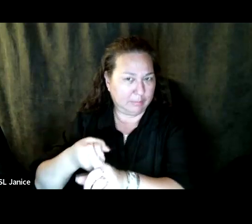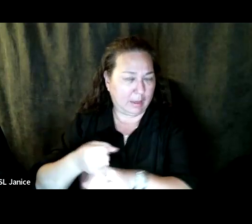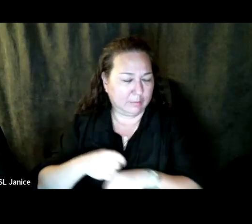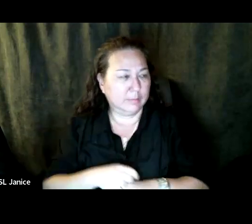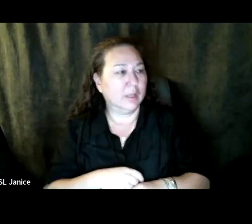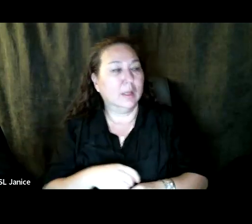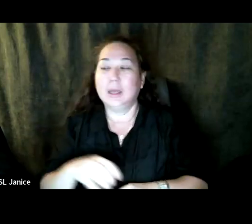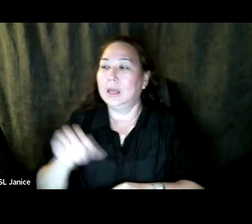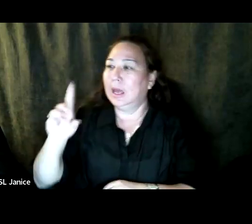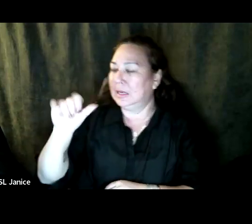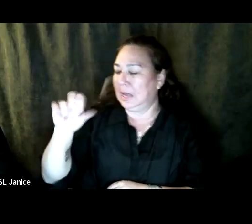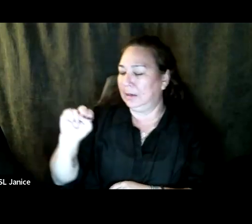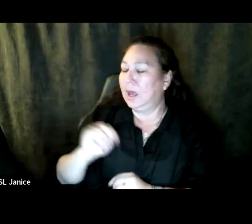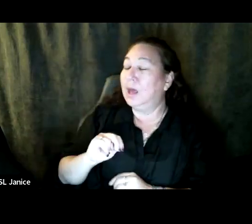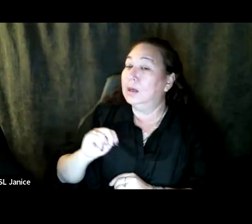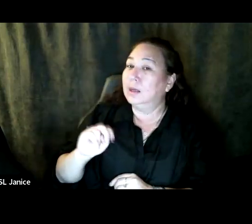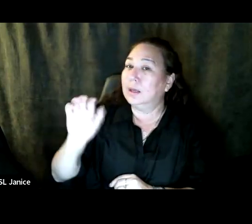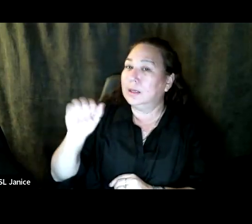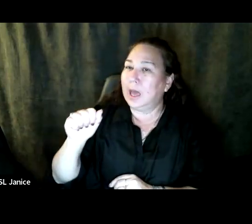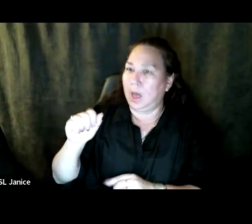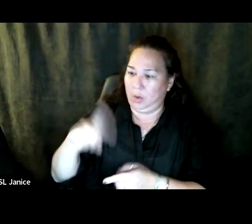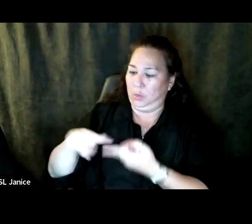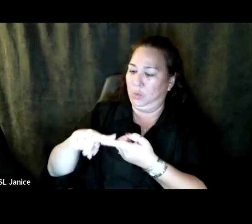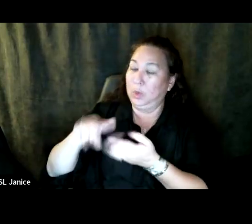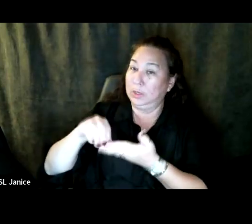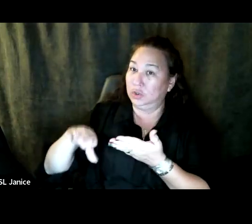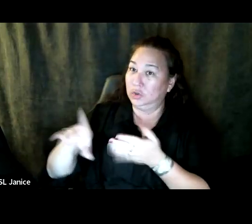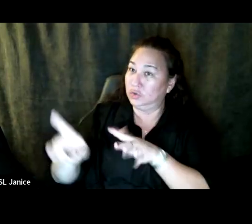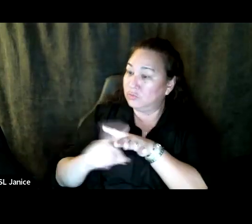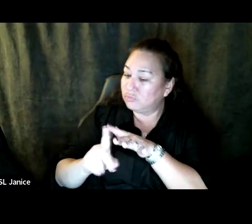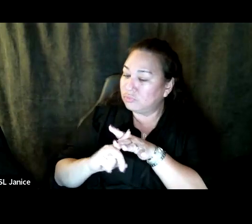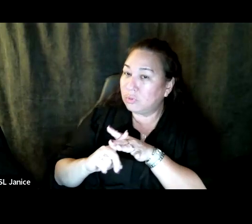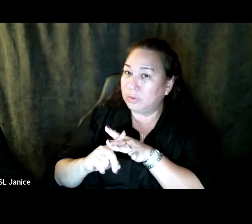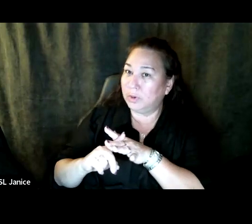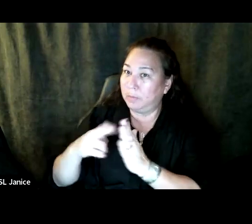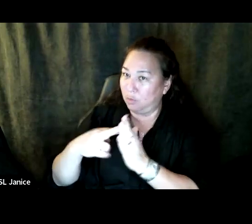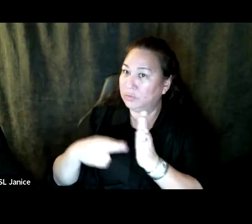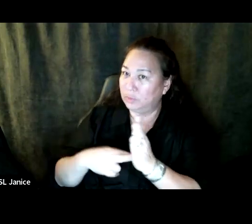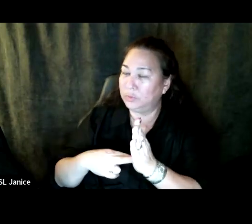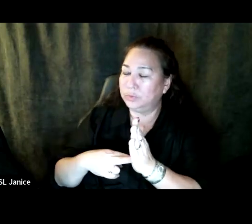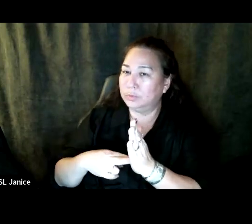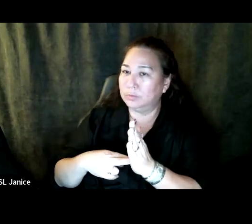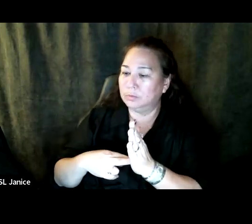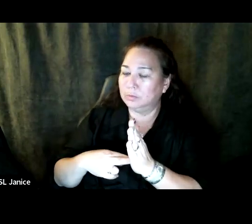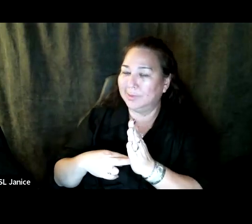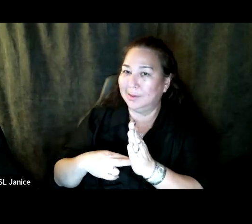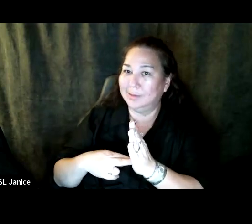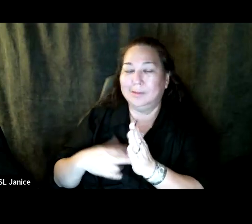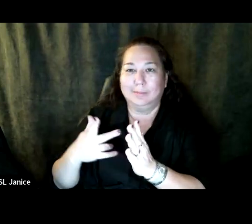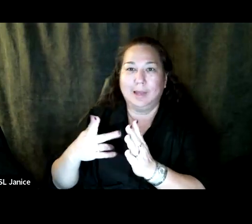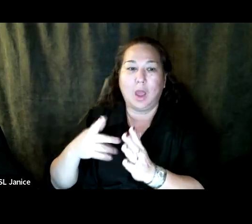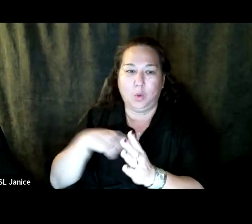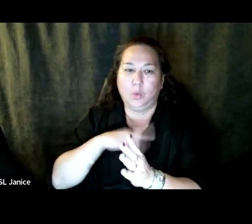bus routes. And I think as of August 9th, as of kind of the snapshot of the